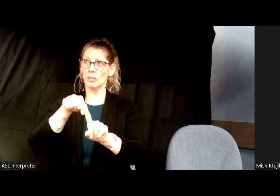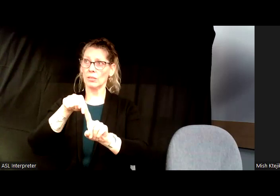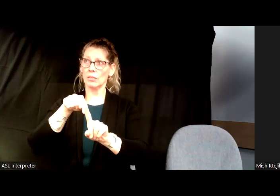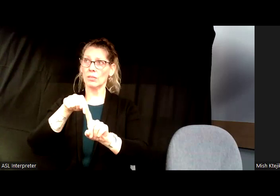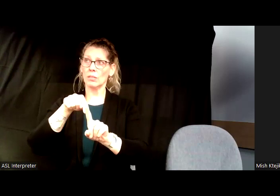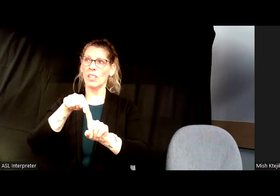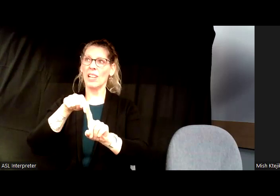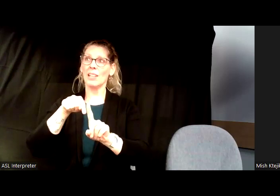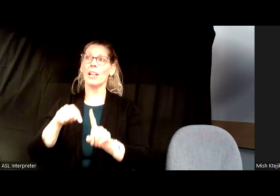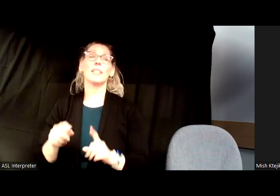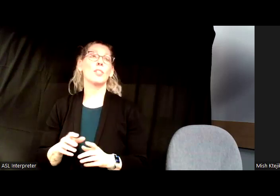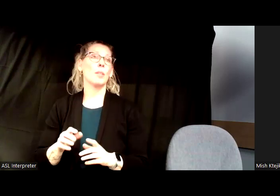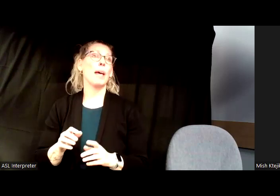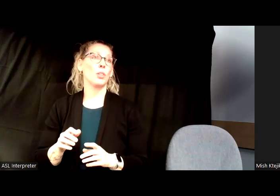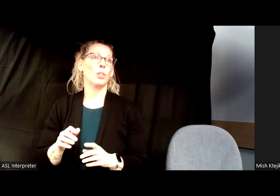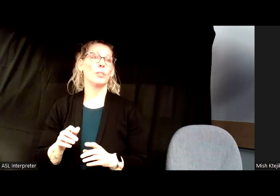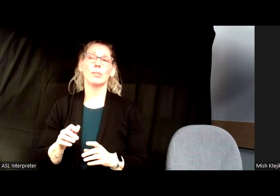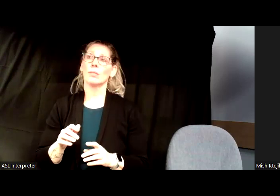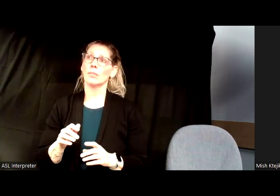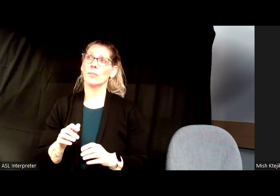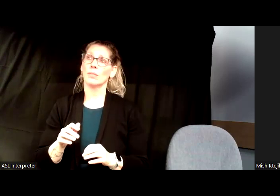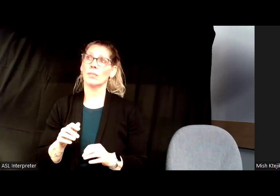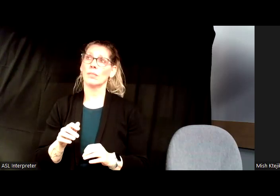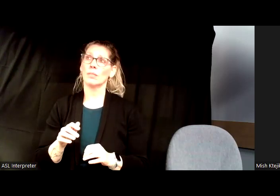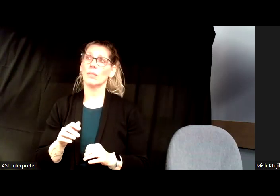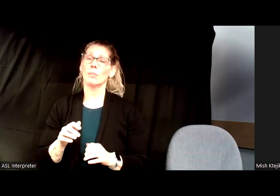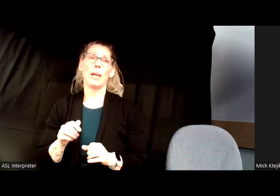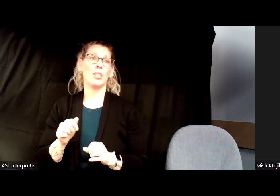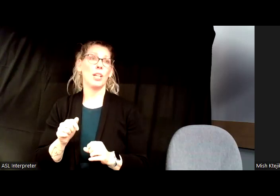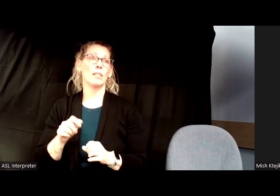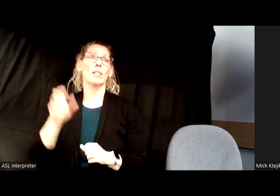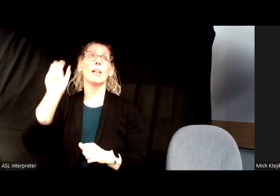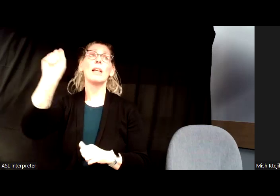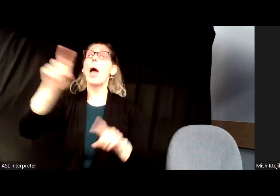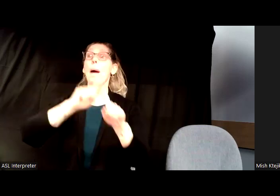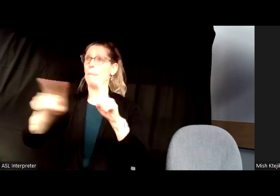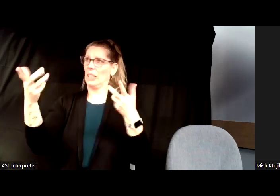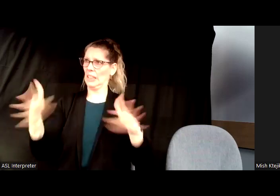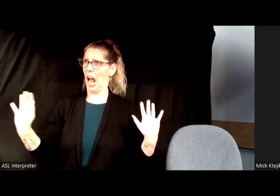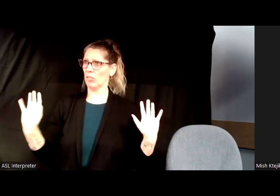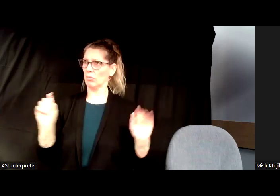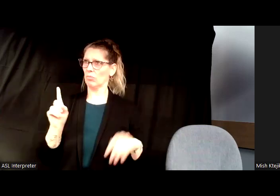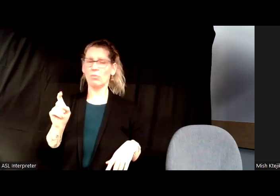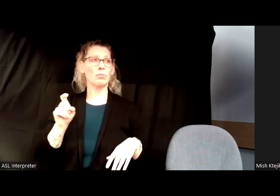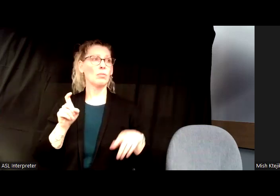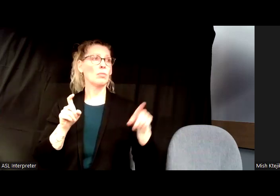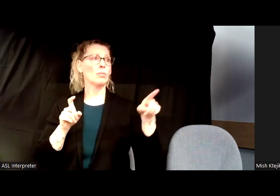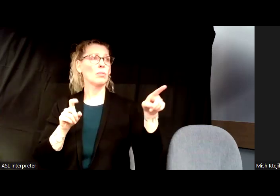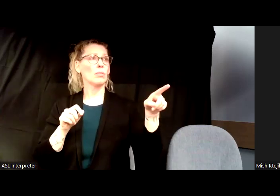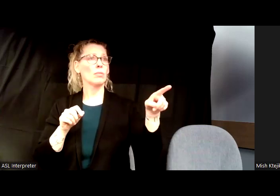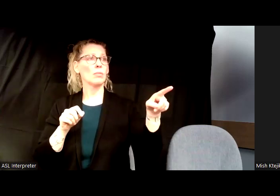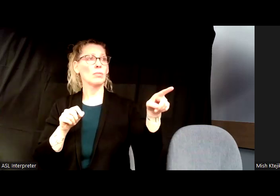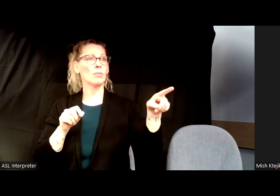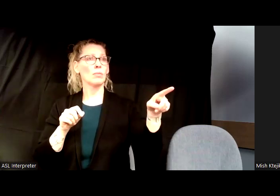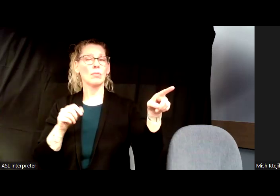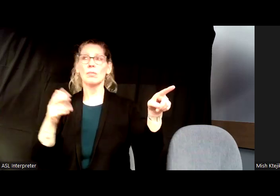Is it It doesn't matter. right? They were saying be redundant. What you're looking for is on page 5.